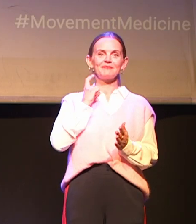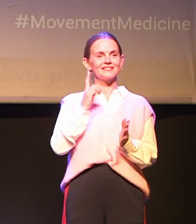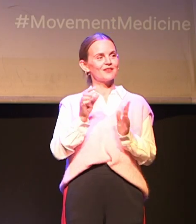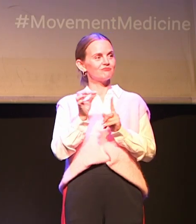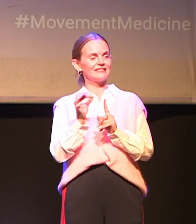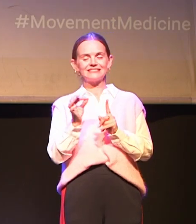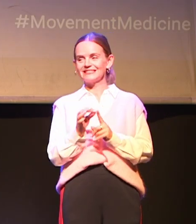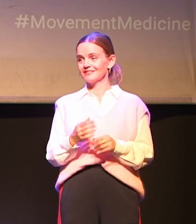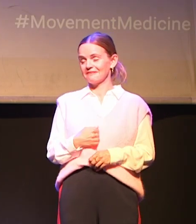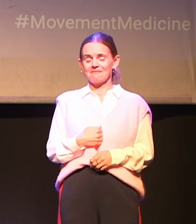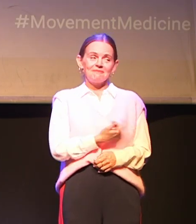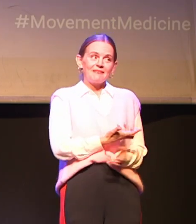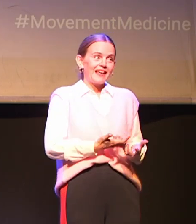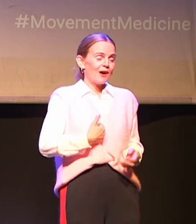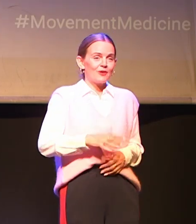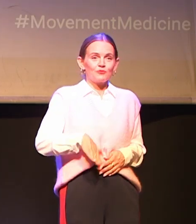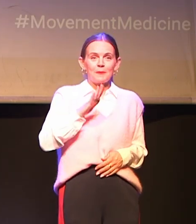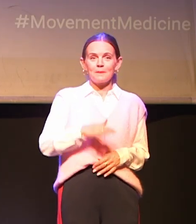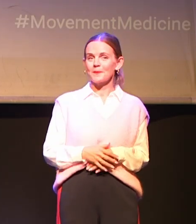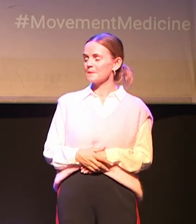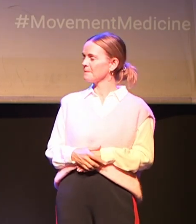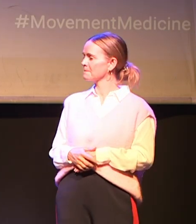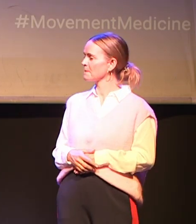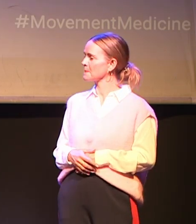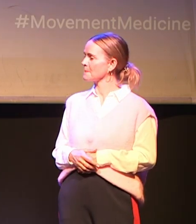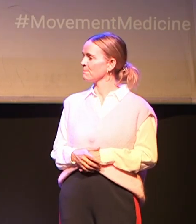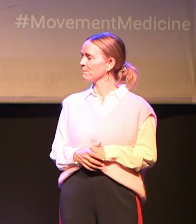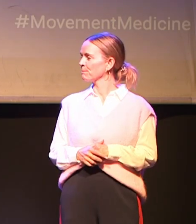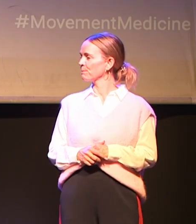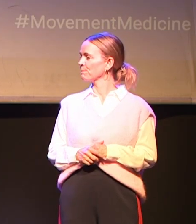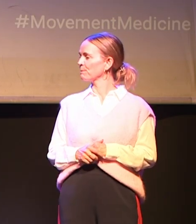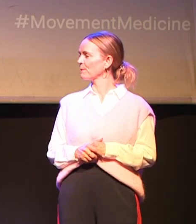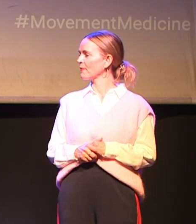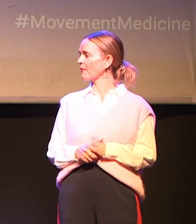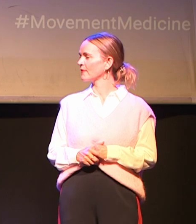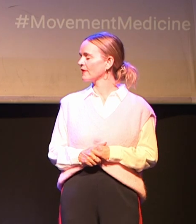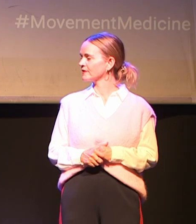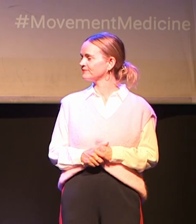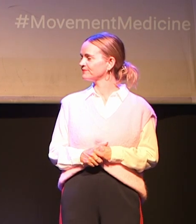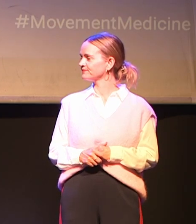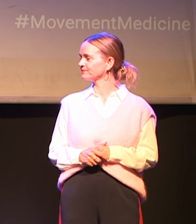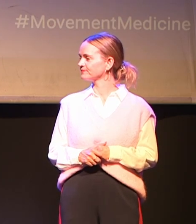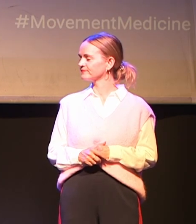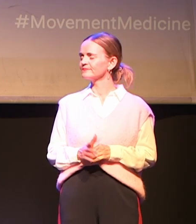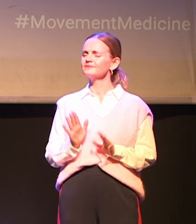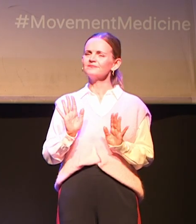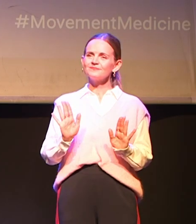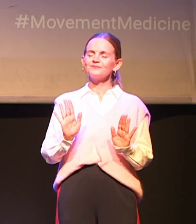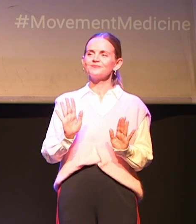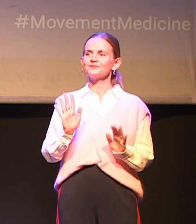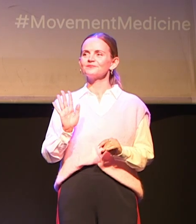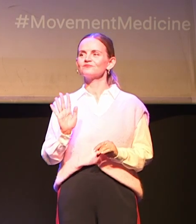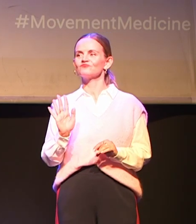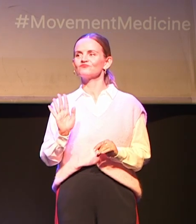um, it's really weird and annoying and shooting yourself in the foot when you're